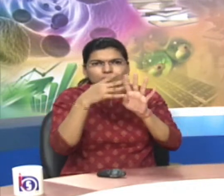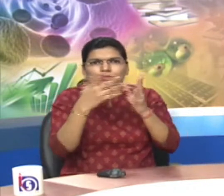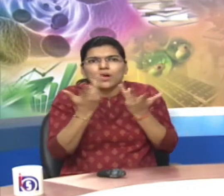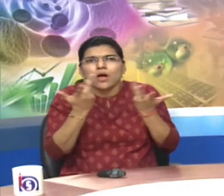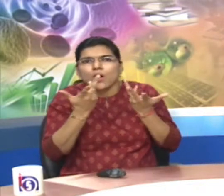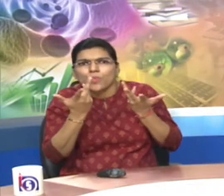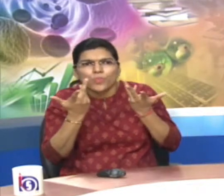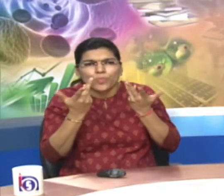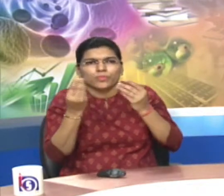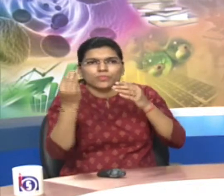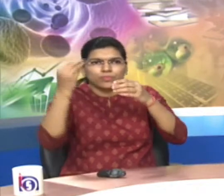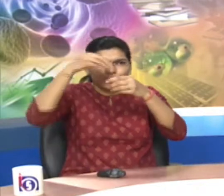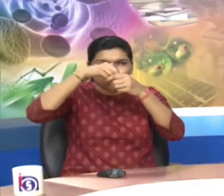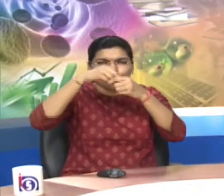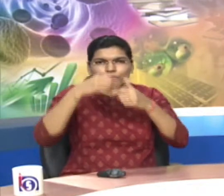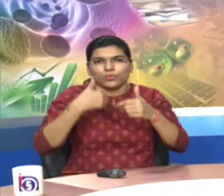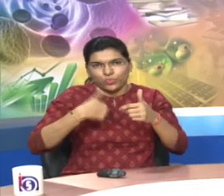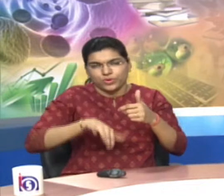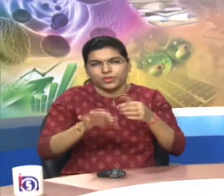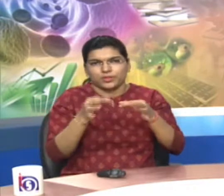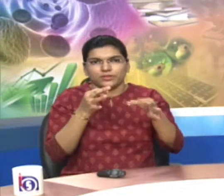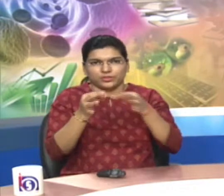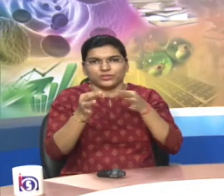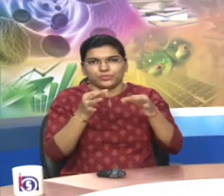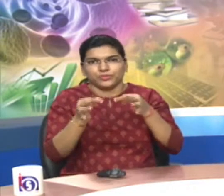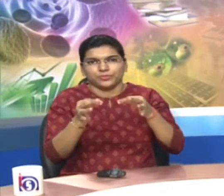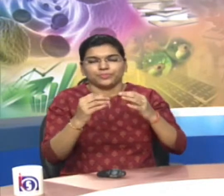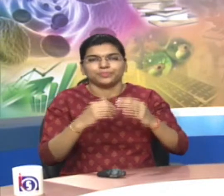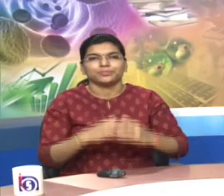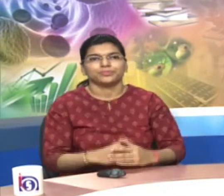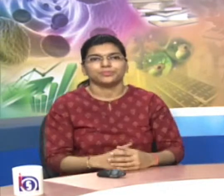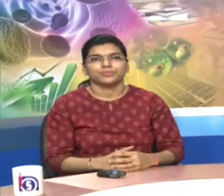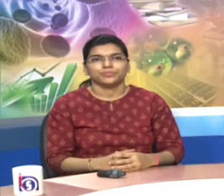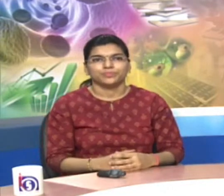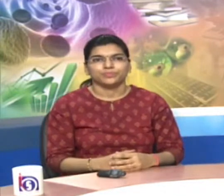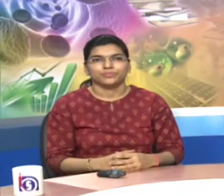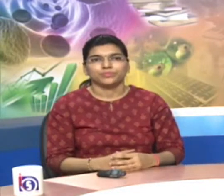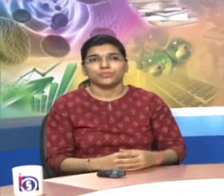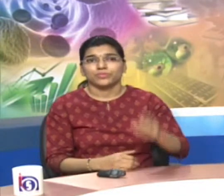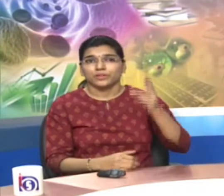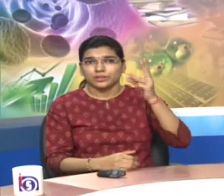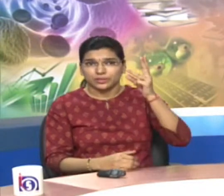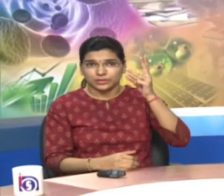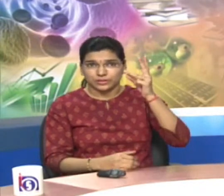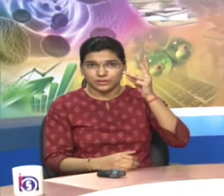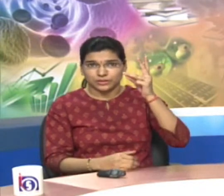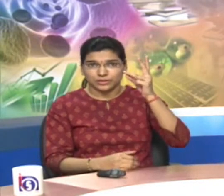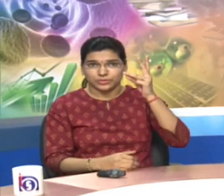worksheet, you can put the date. I would be explaining this objective also.